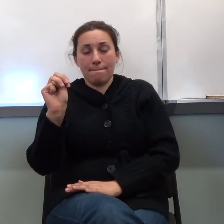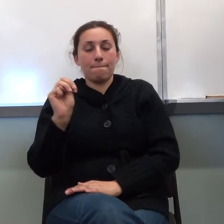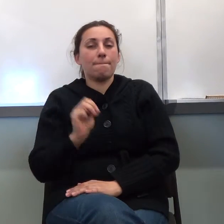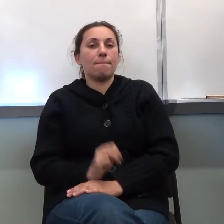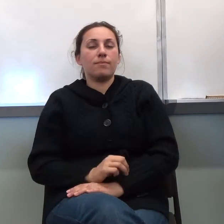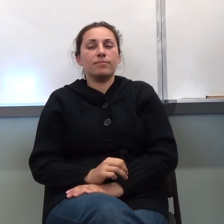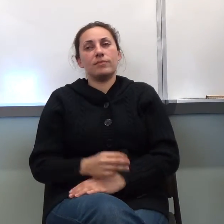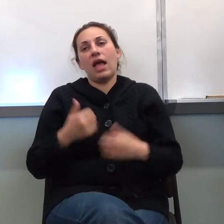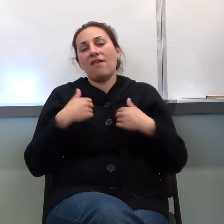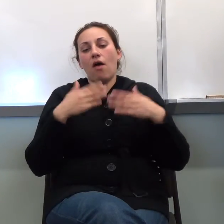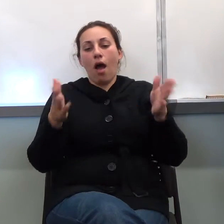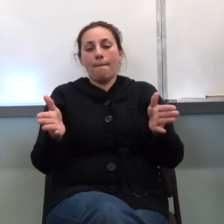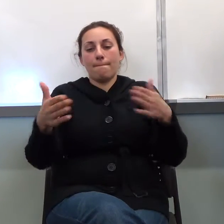this.